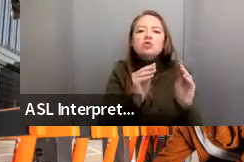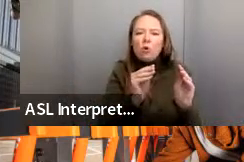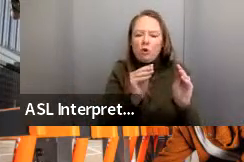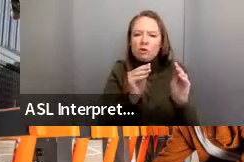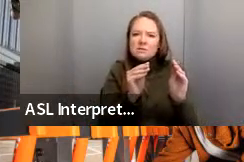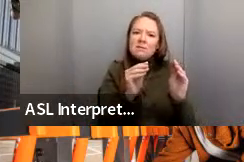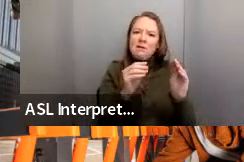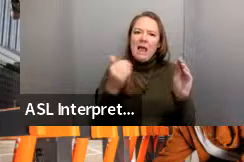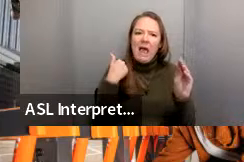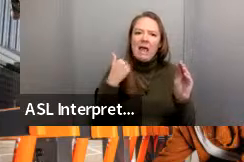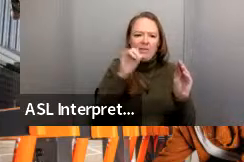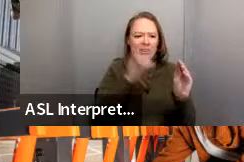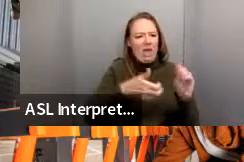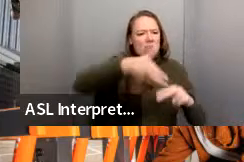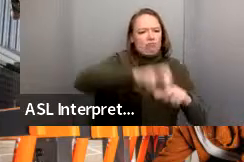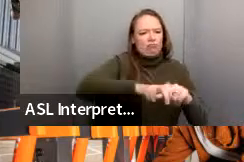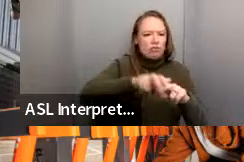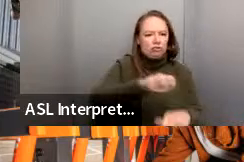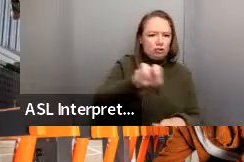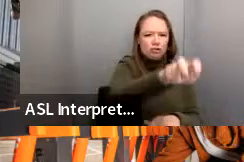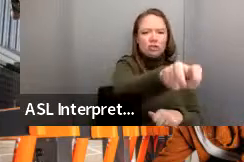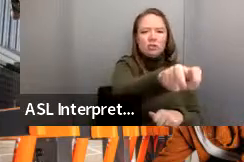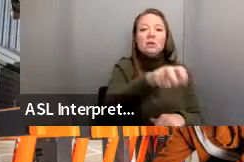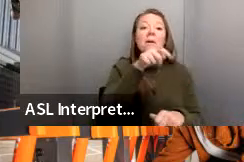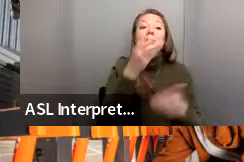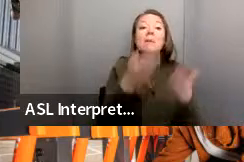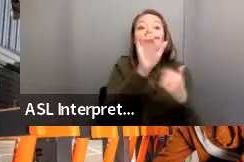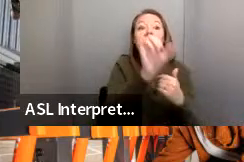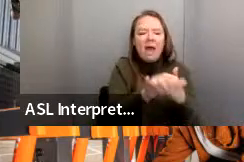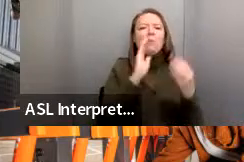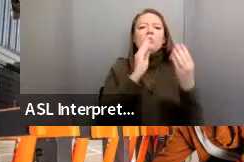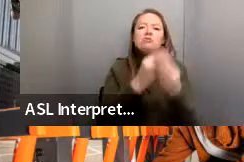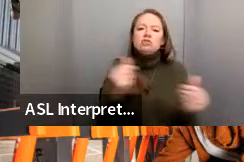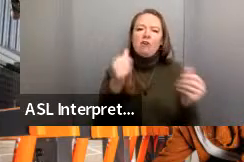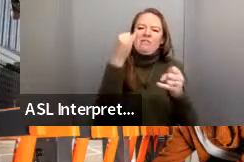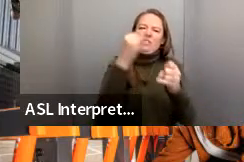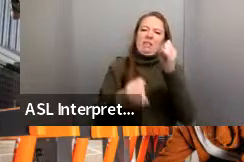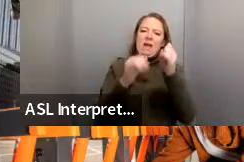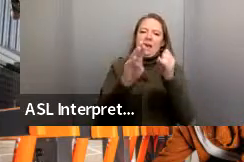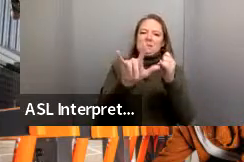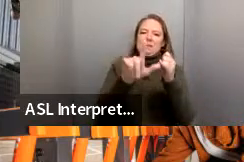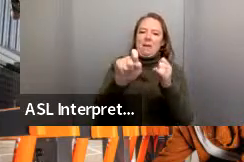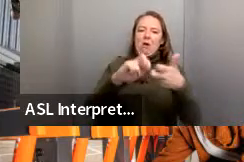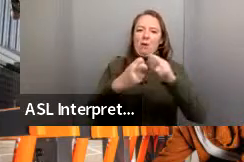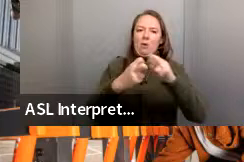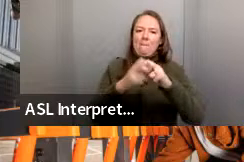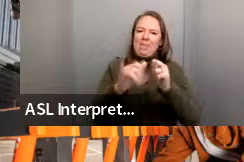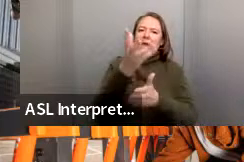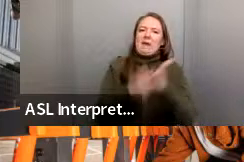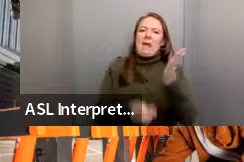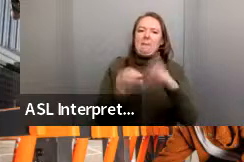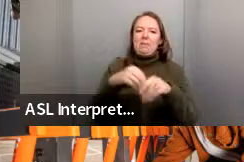scooters that maybe that would solve this last mile problem that we're seeing here, this gap that we're seeing in the services?